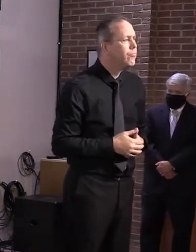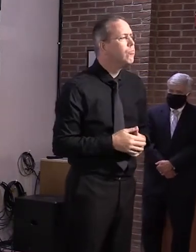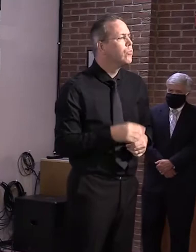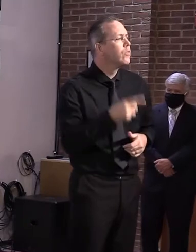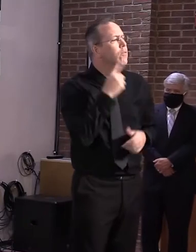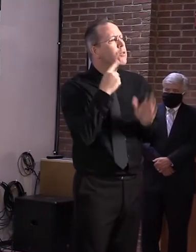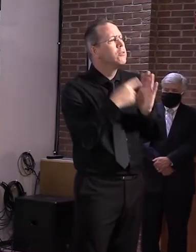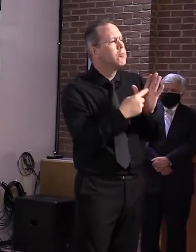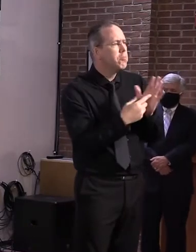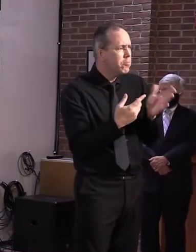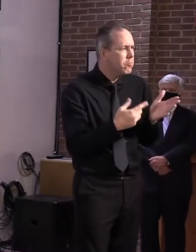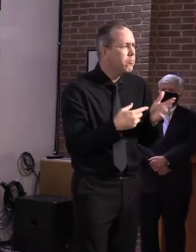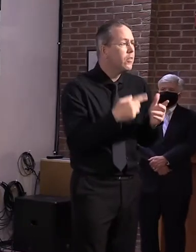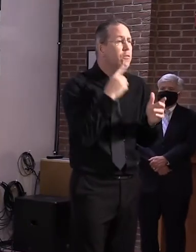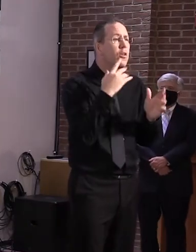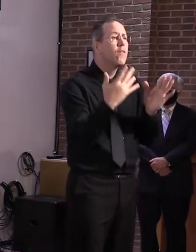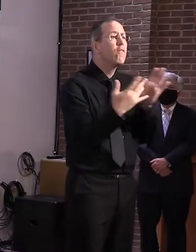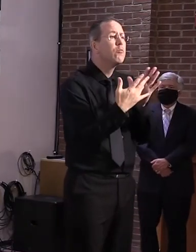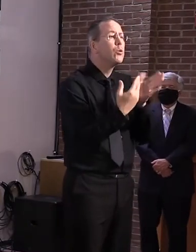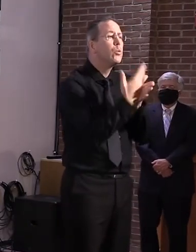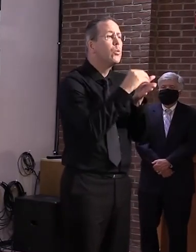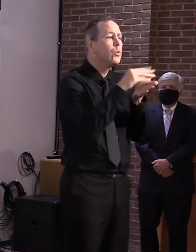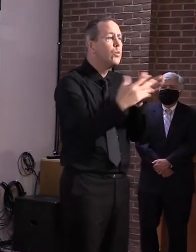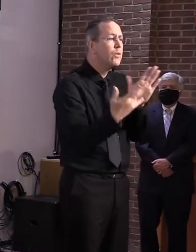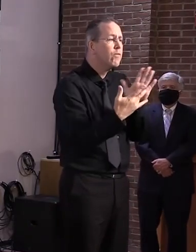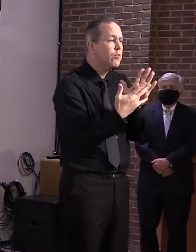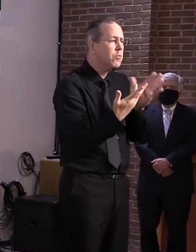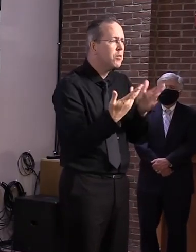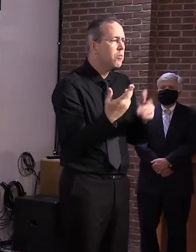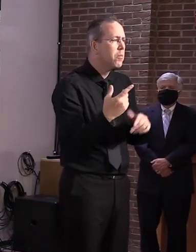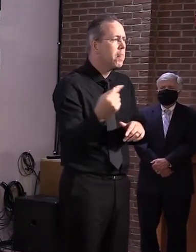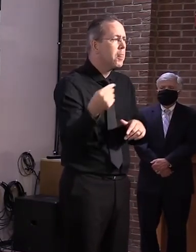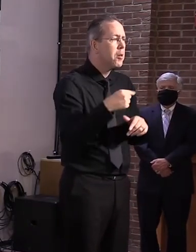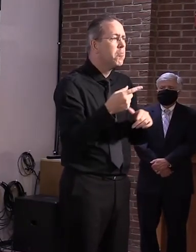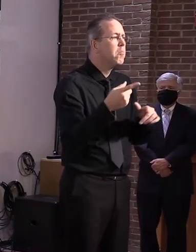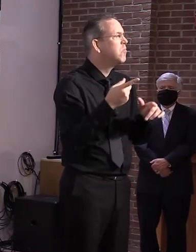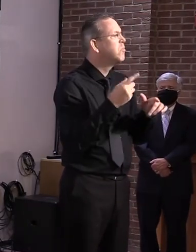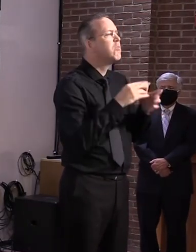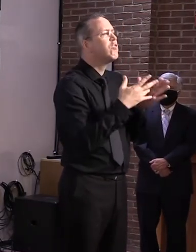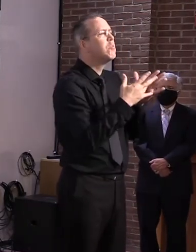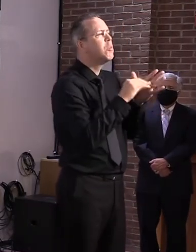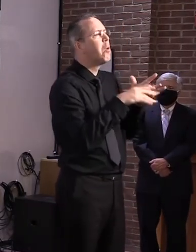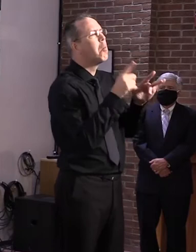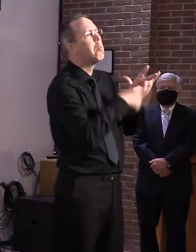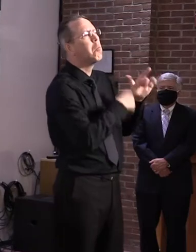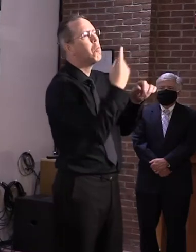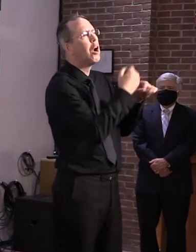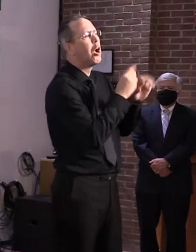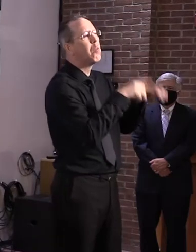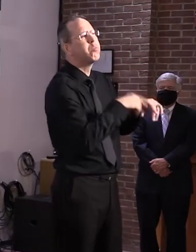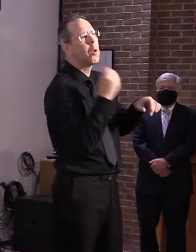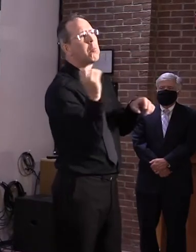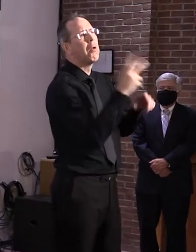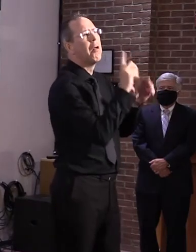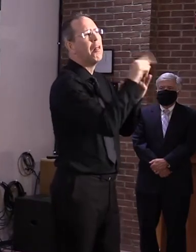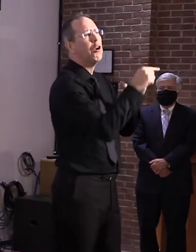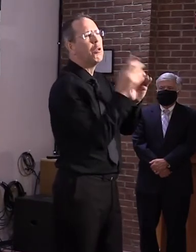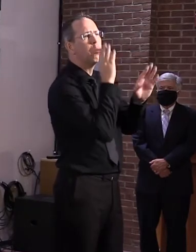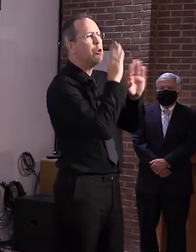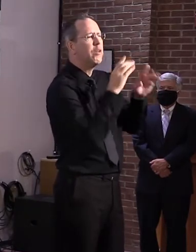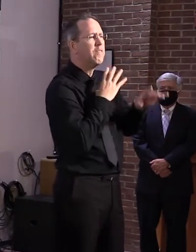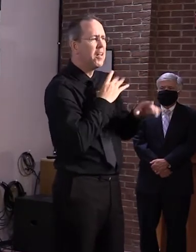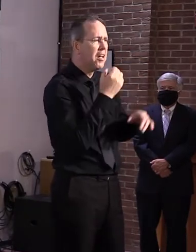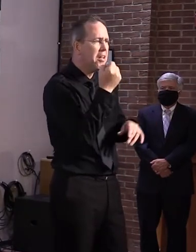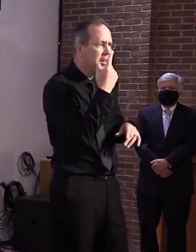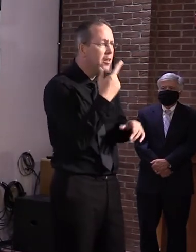They want to get back to their own school. I mean, these students love where they're going. I mean, think of yourselves when you made decisions, those of you that